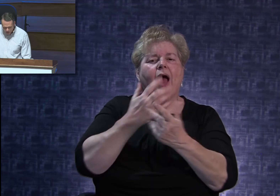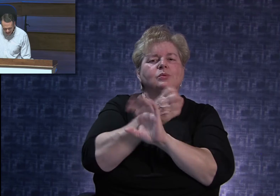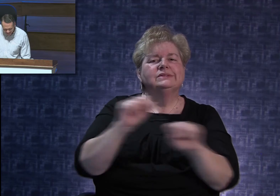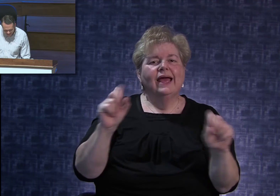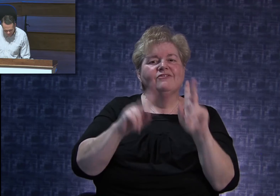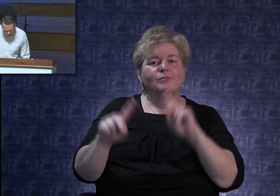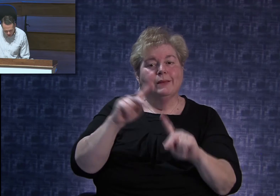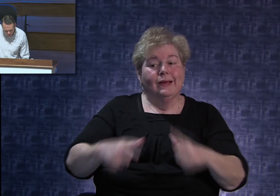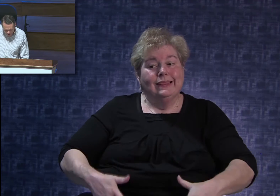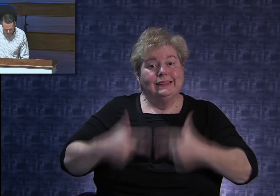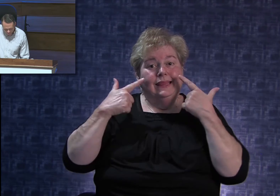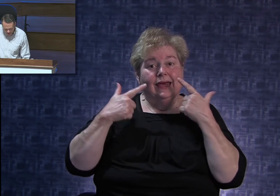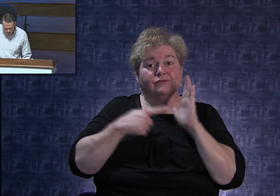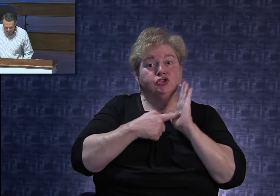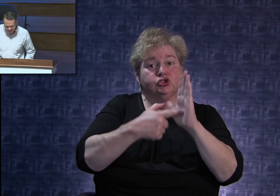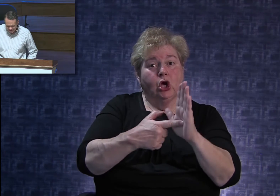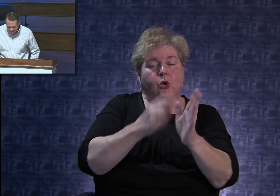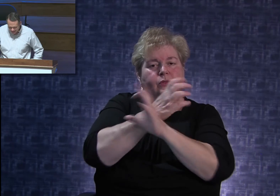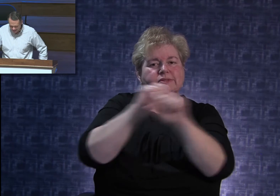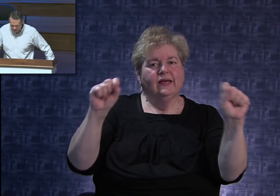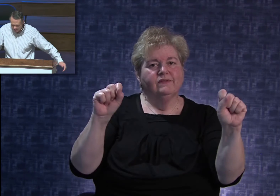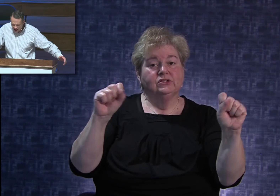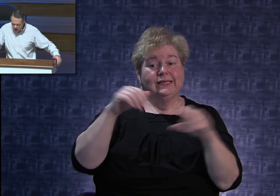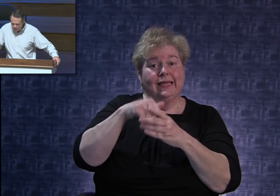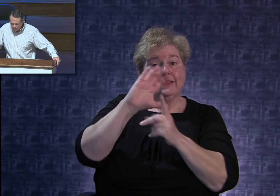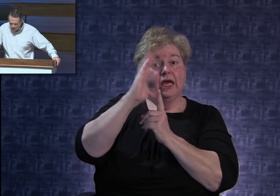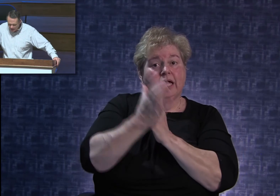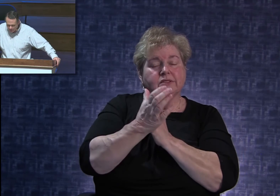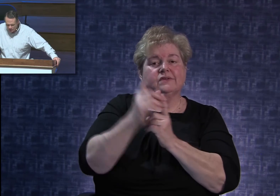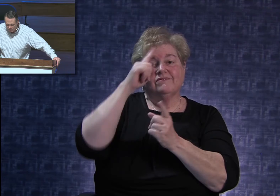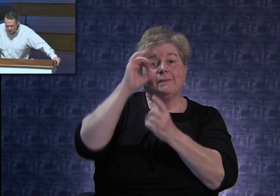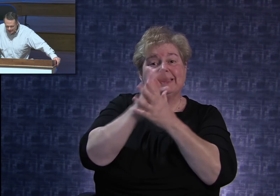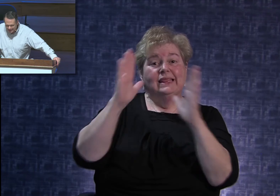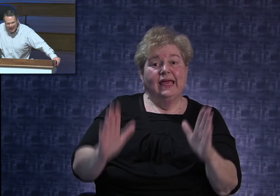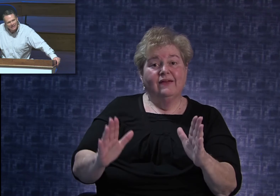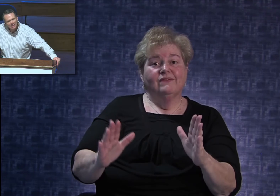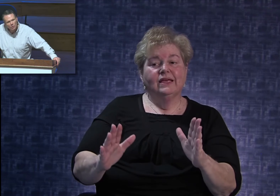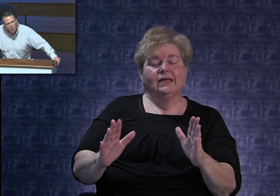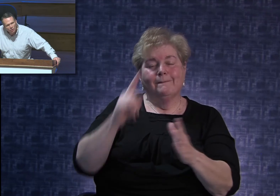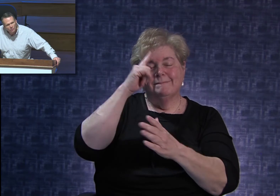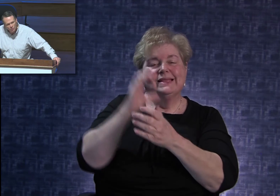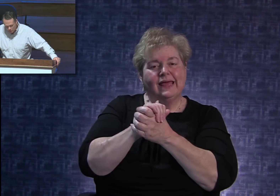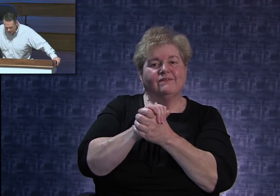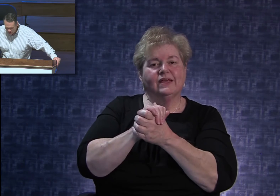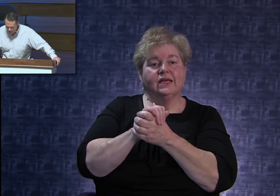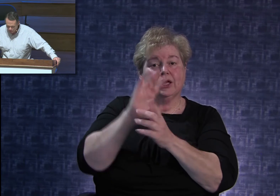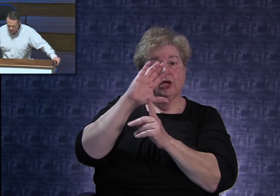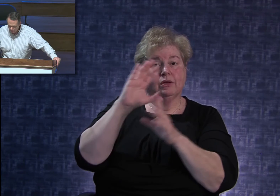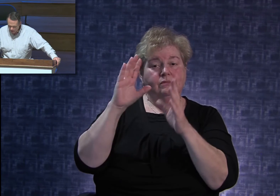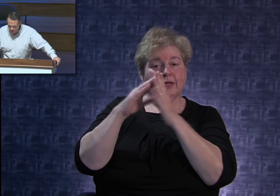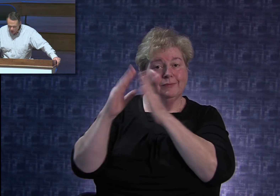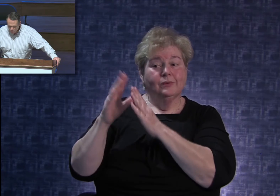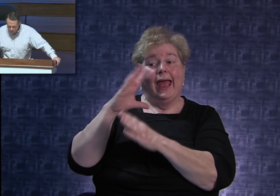people live out their salvation in the context of a believing community and in the world," which we'll get to next